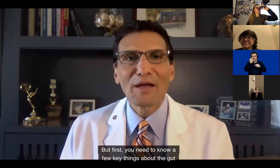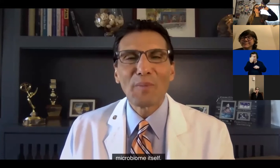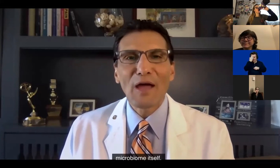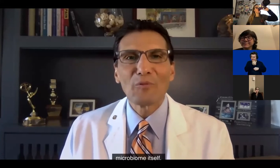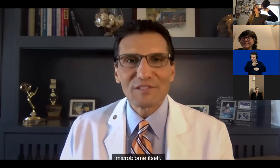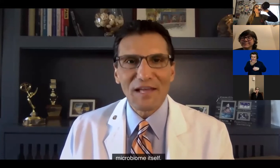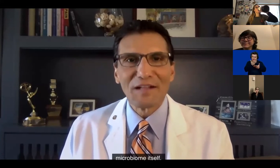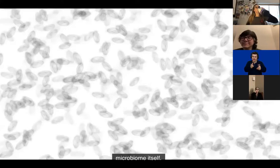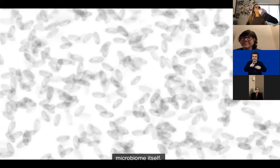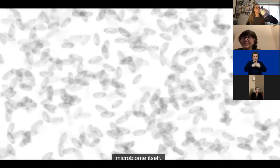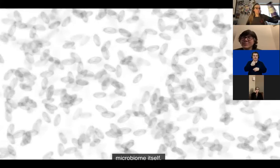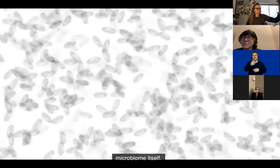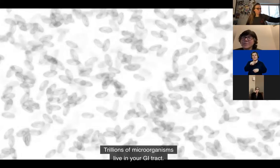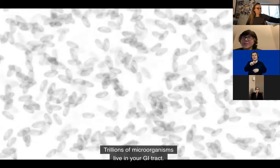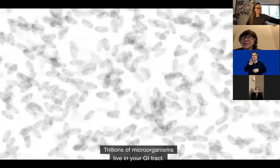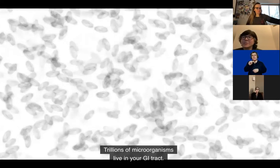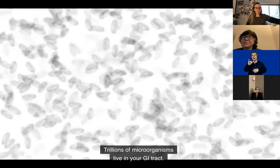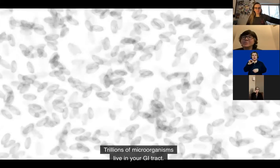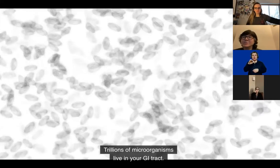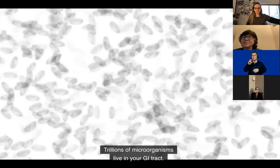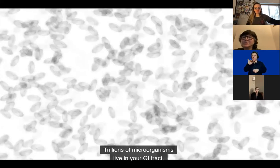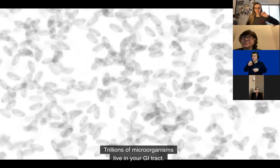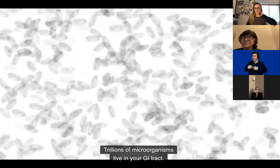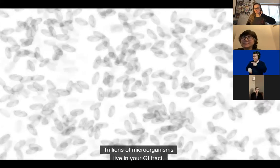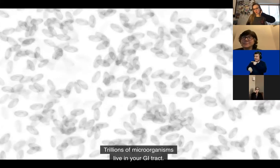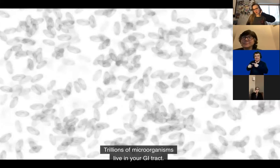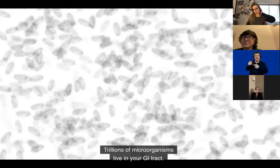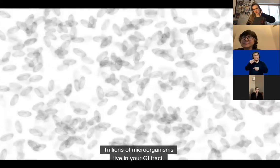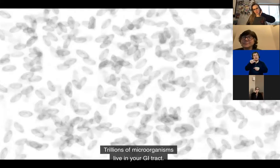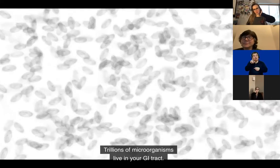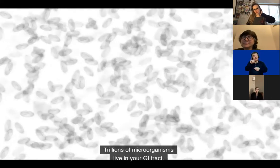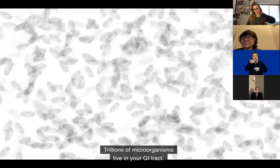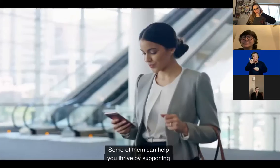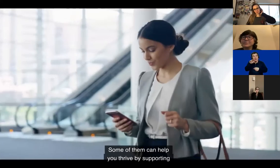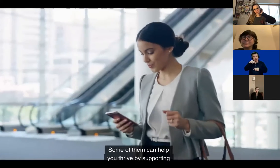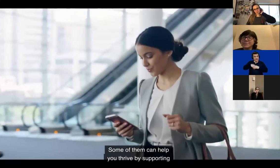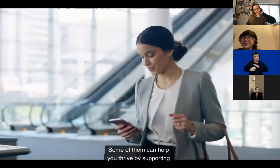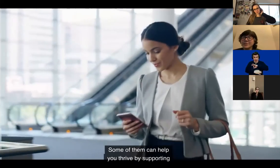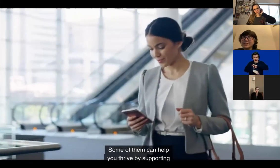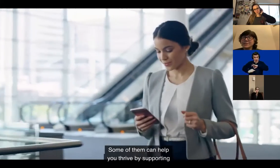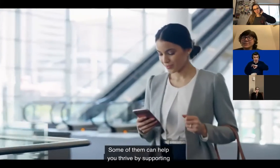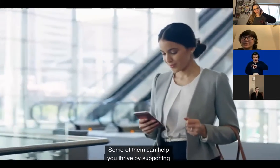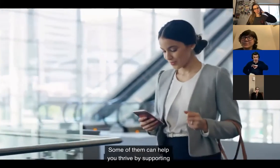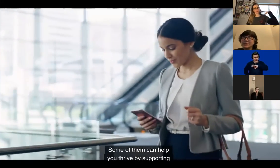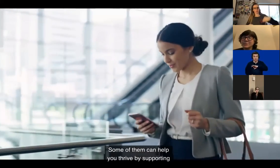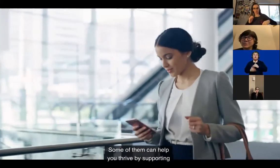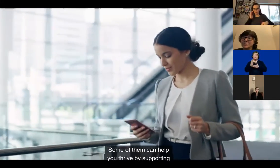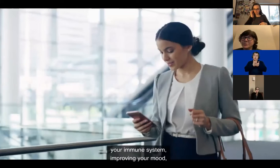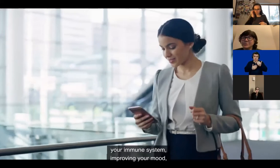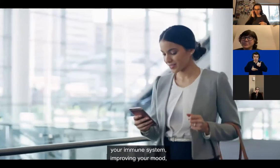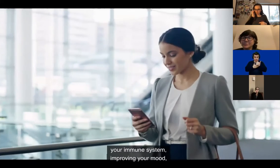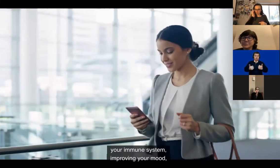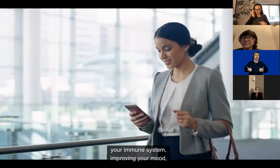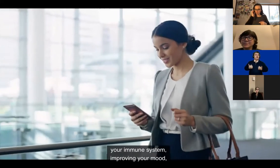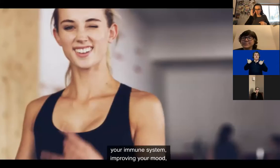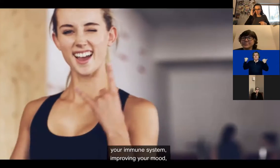gut microbiome itself. Trillions of microorganisms live in your GI tract. Some of them can help you thrive by supporting your